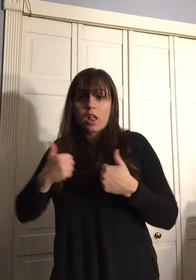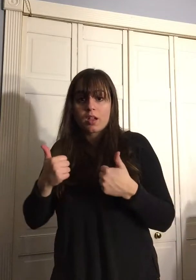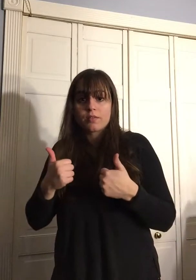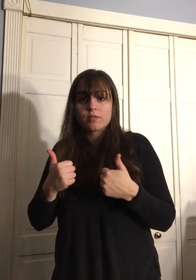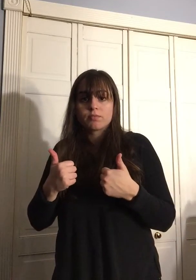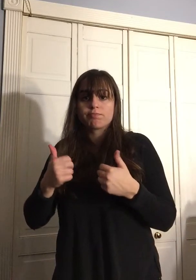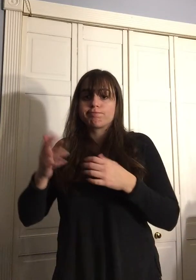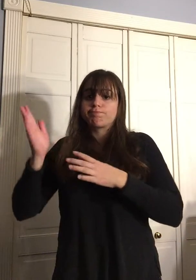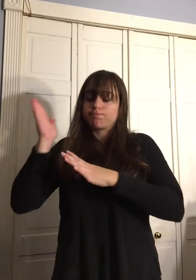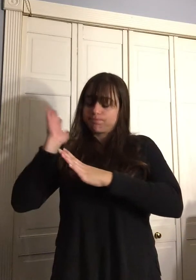the human race.